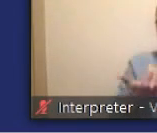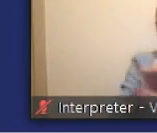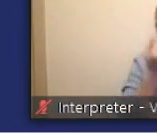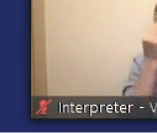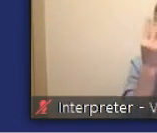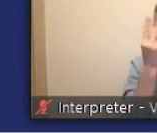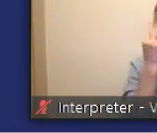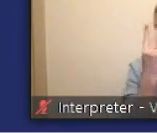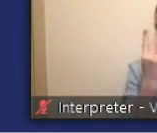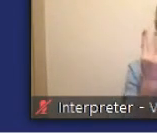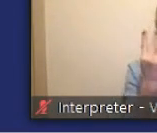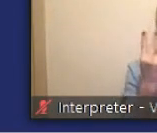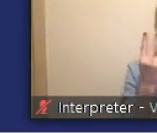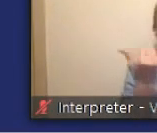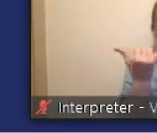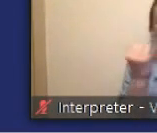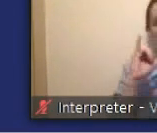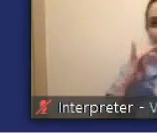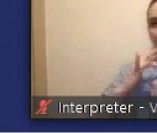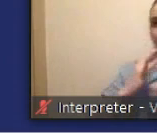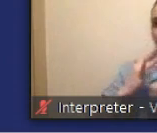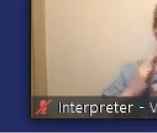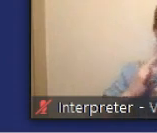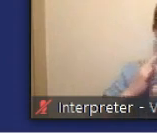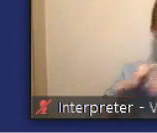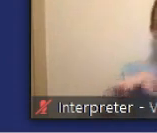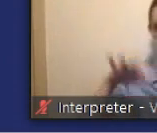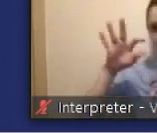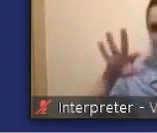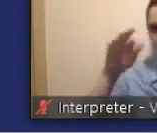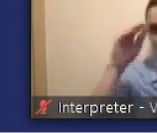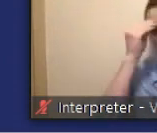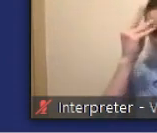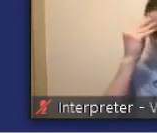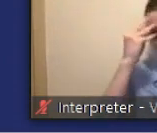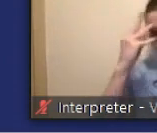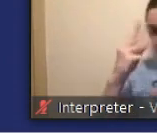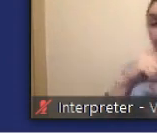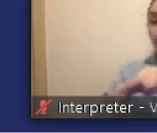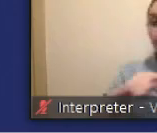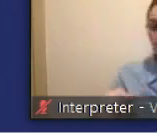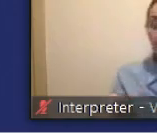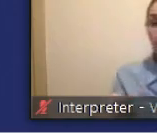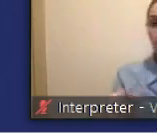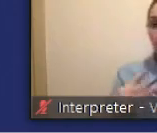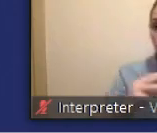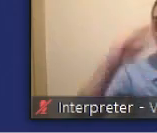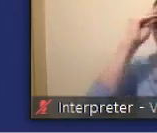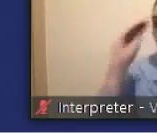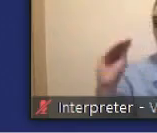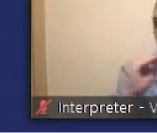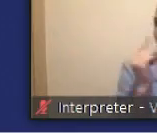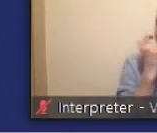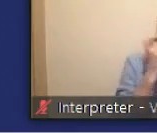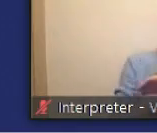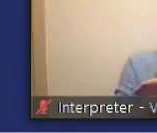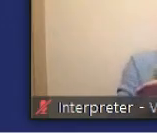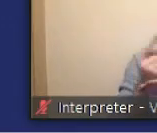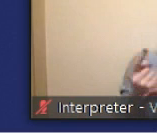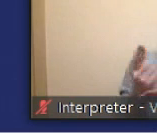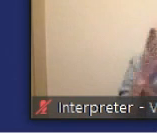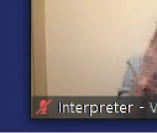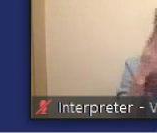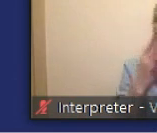data is still early data, preliminary data, but we are learning a little bit more about the Omicron variant this week. Some of the characteristics